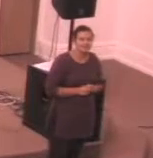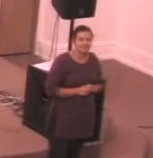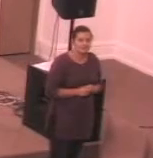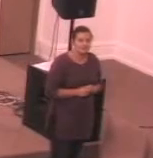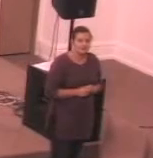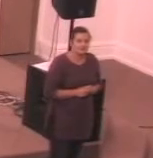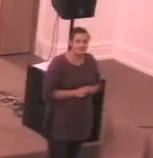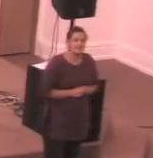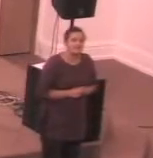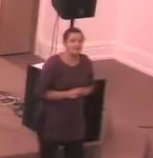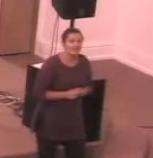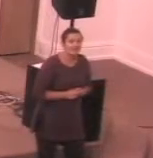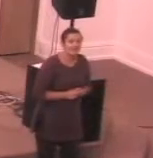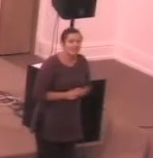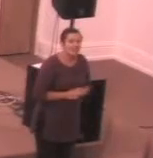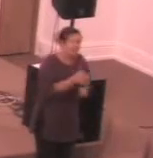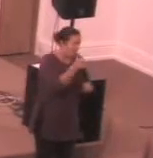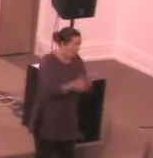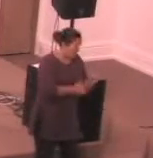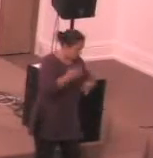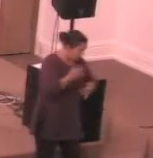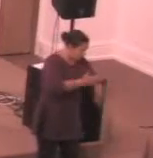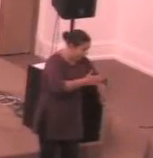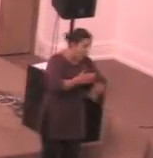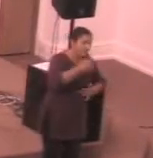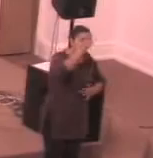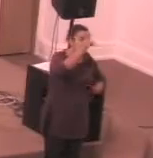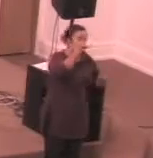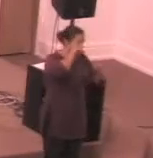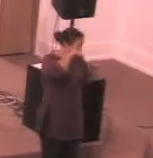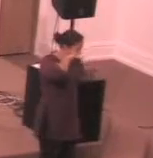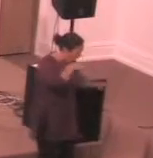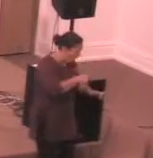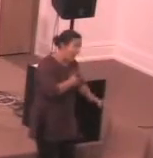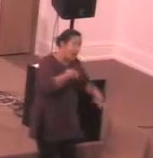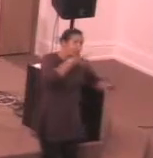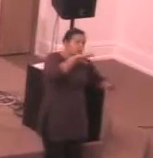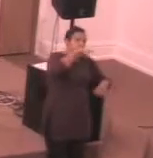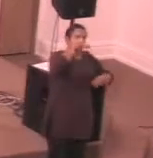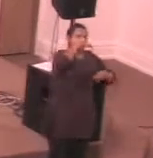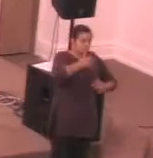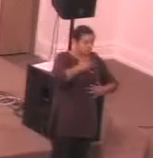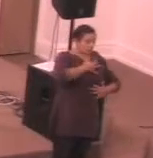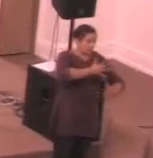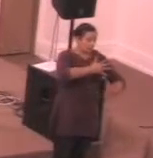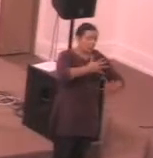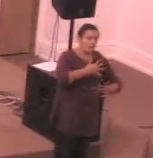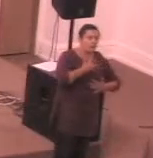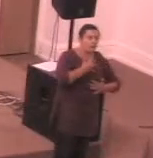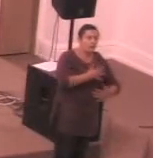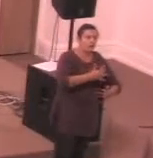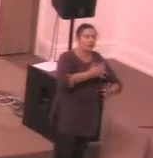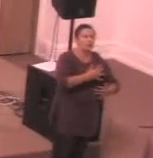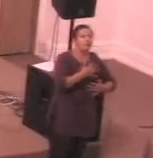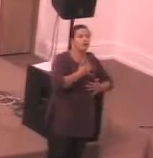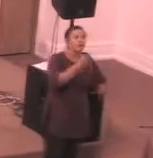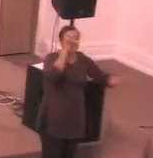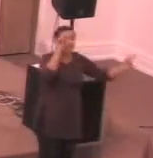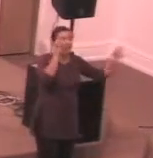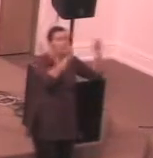alive. Giver of every breath. Giver of every breath I breathe. Author of all